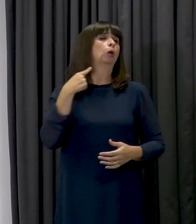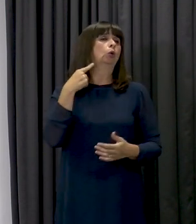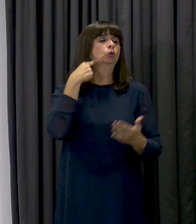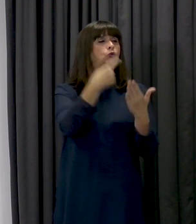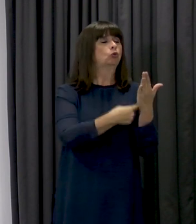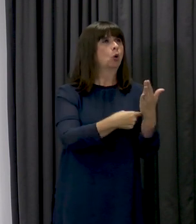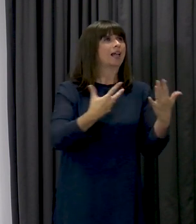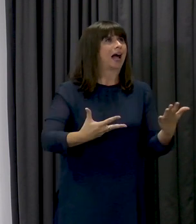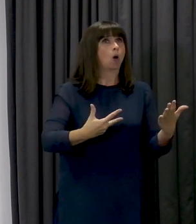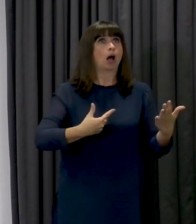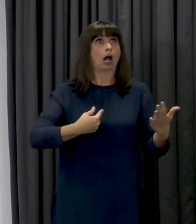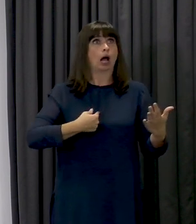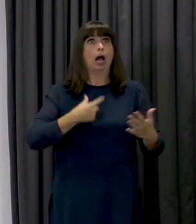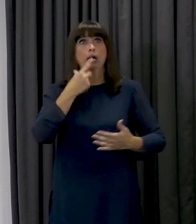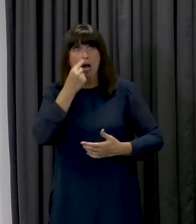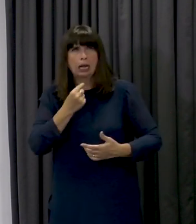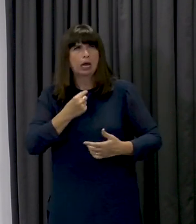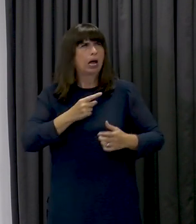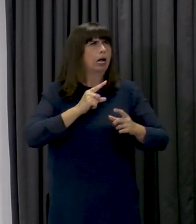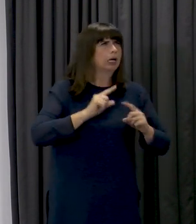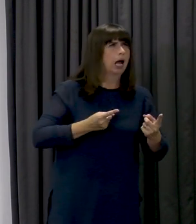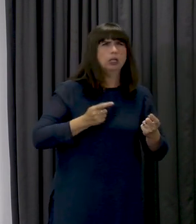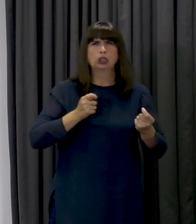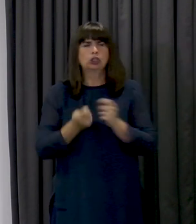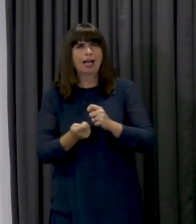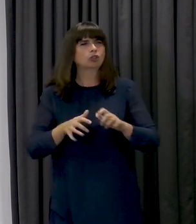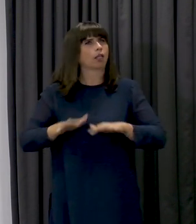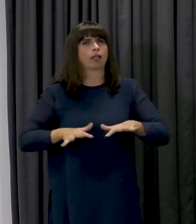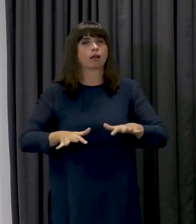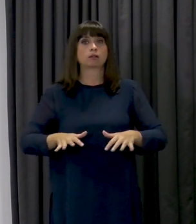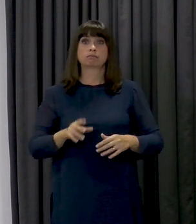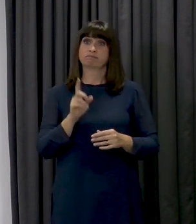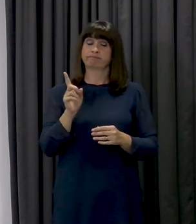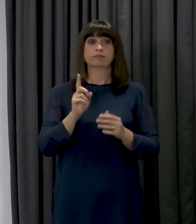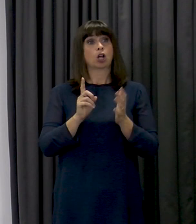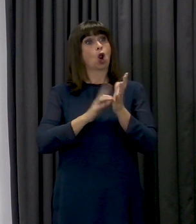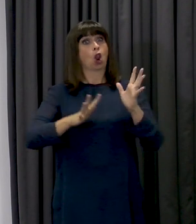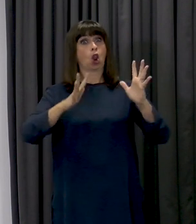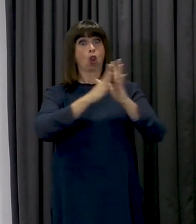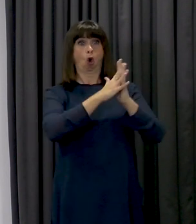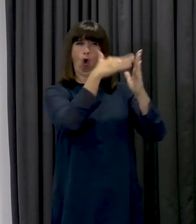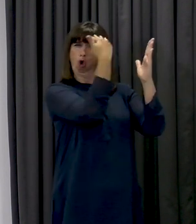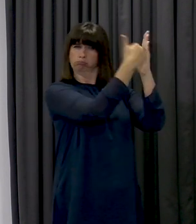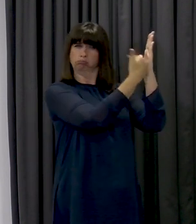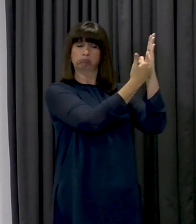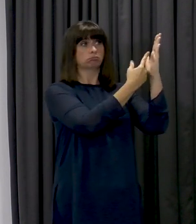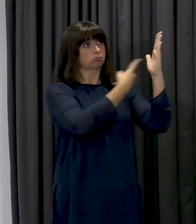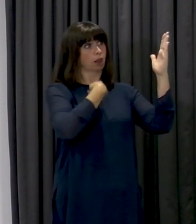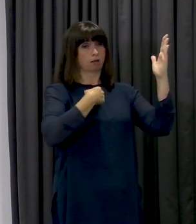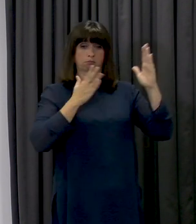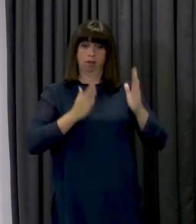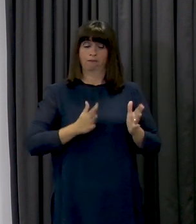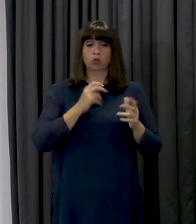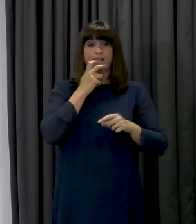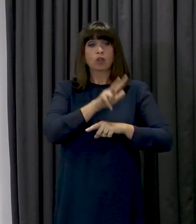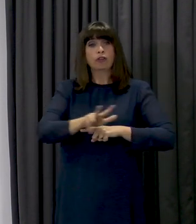regularly, what they can and can't do? Well, we're obliged by the law, Owain. That's what the law requires, is that we review the